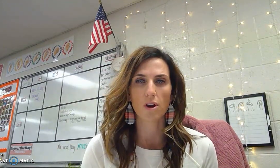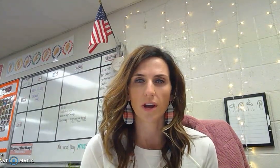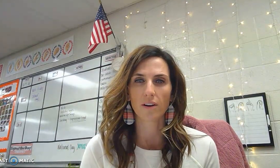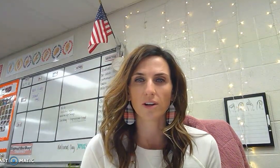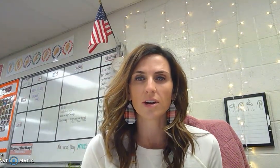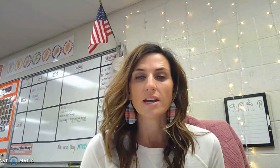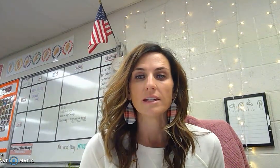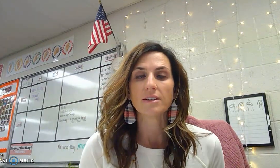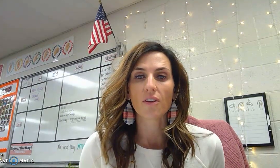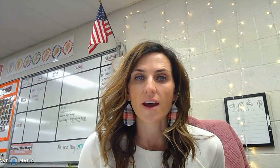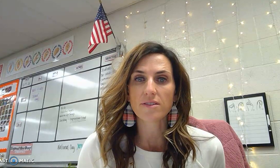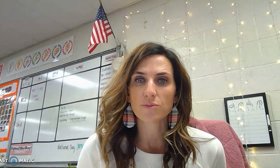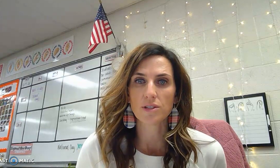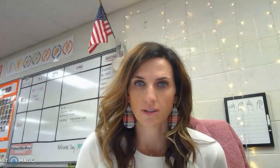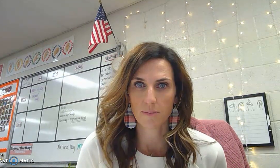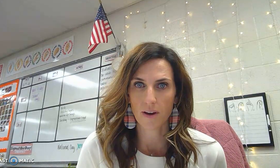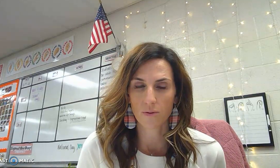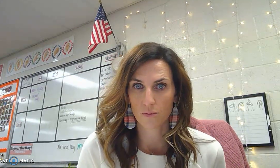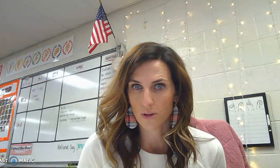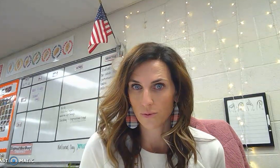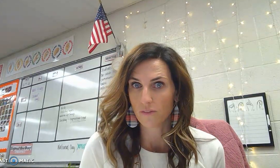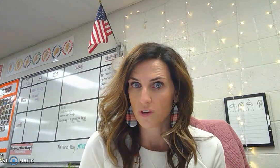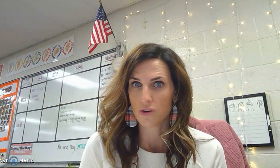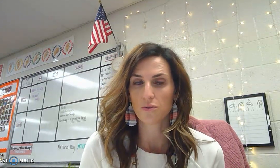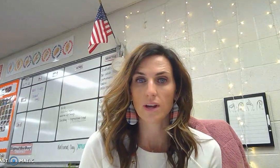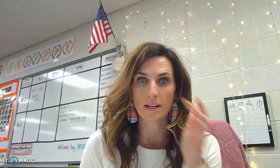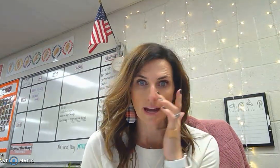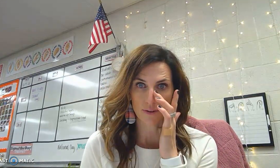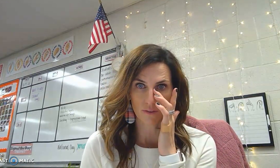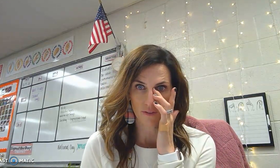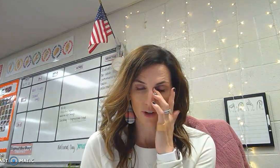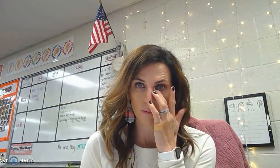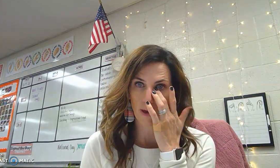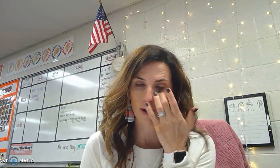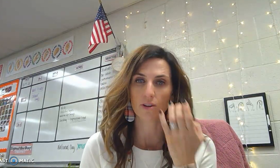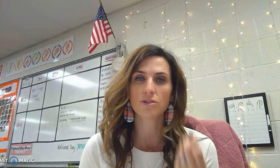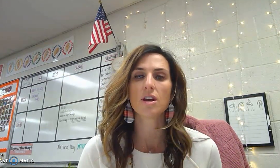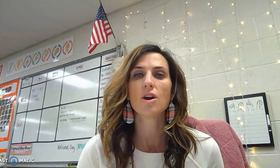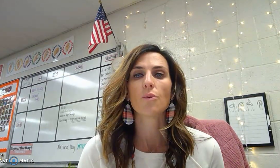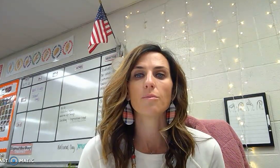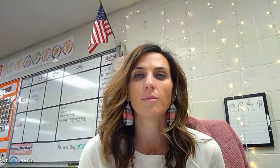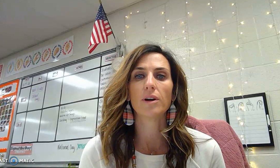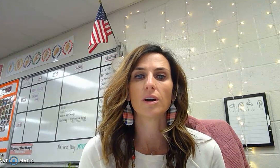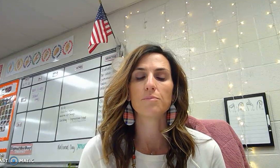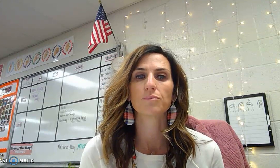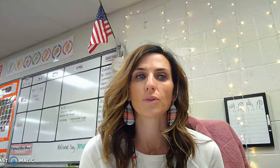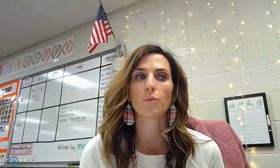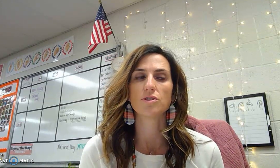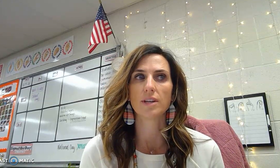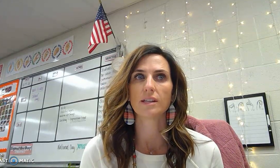wrong error. In class, we talked about or we reviewed noun verb pairs. Remember, when you're